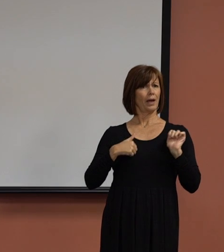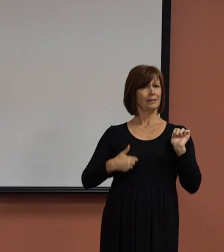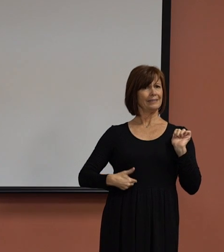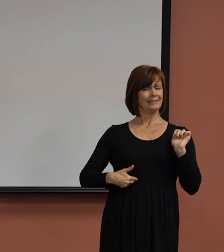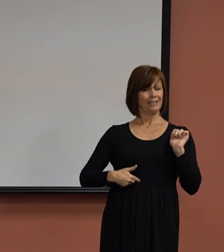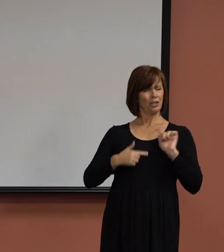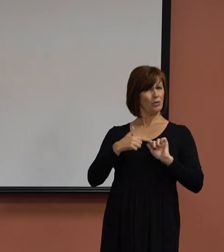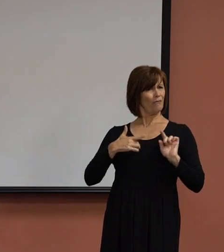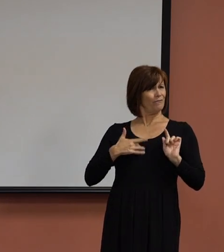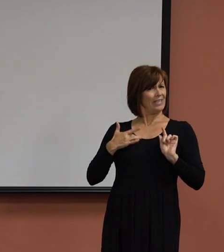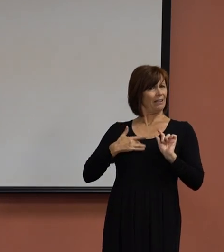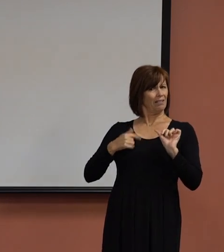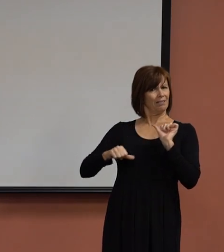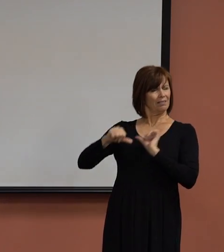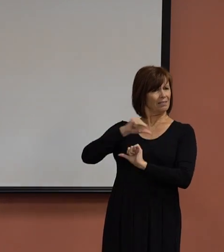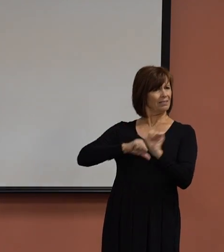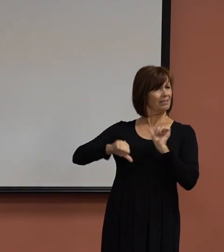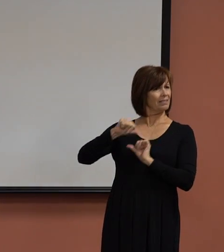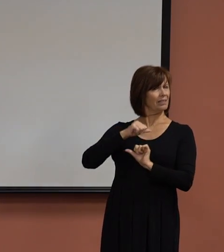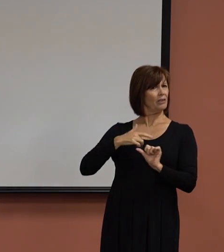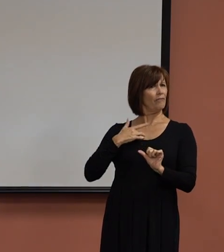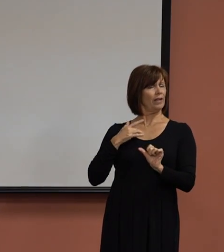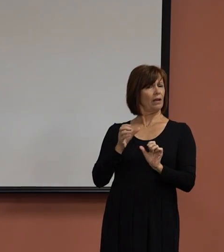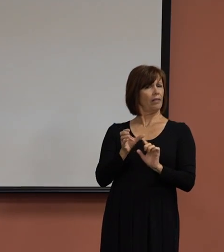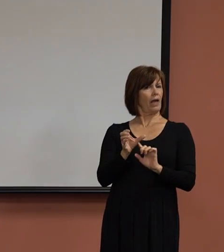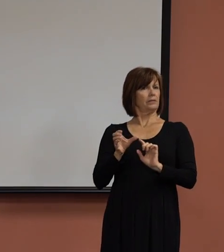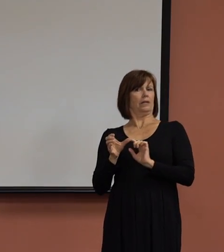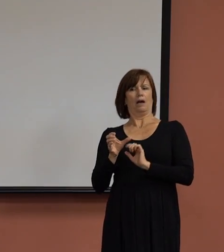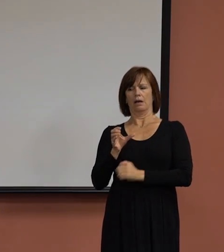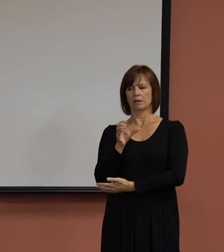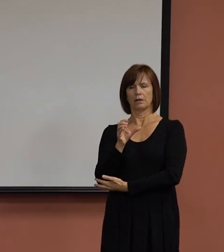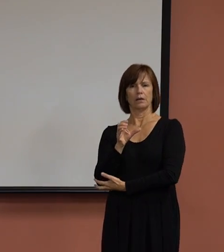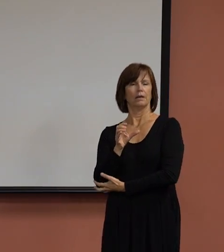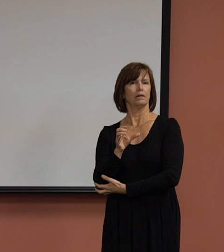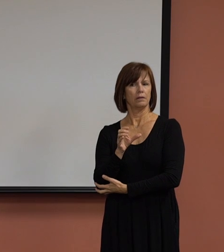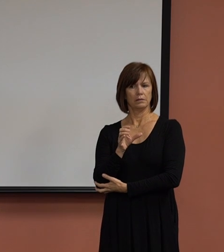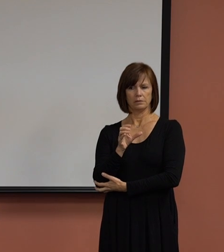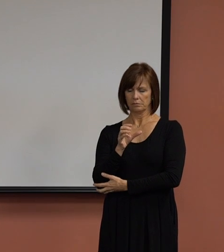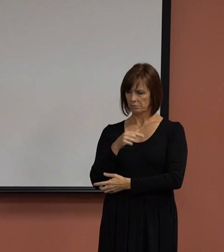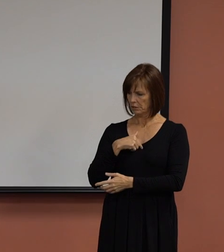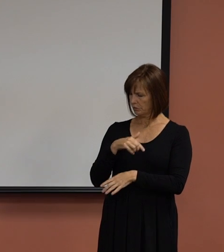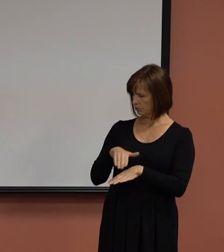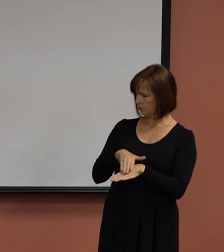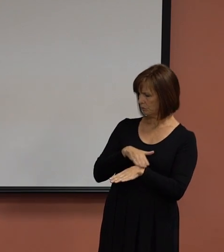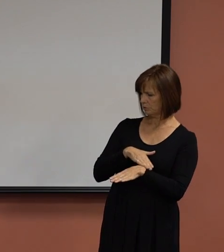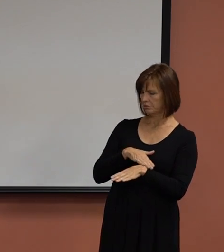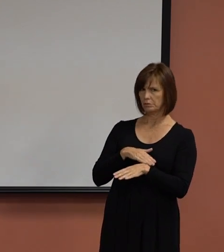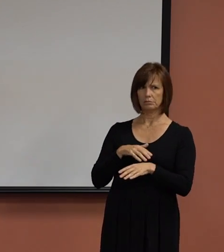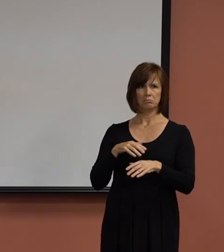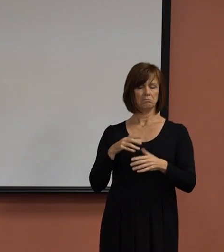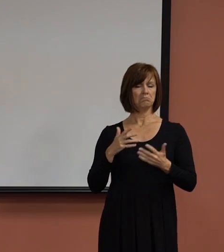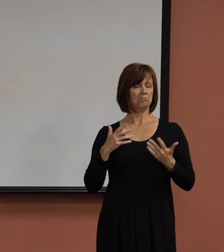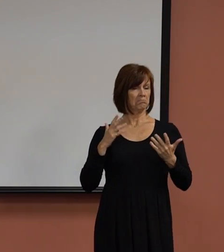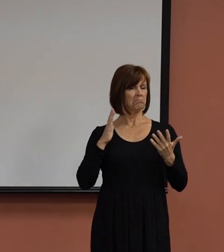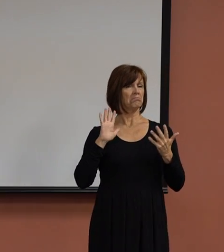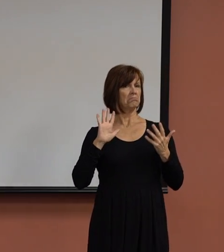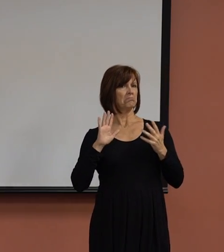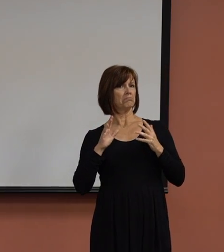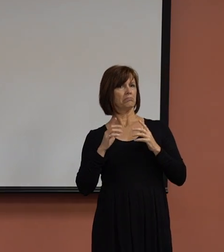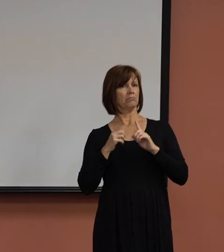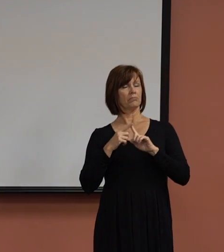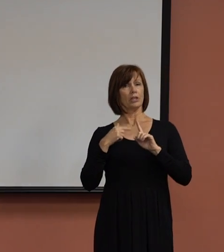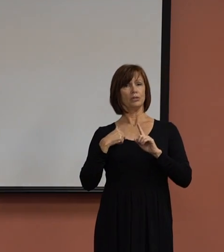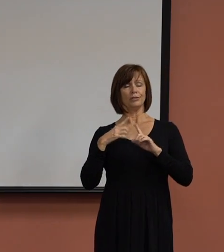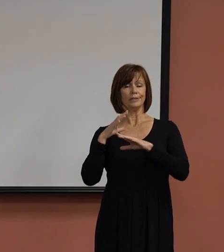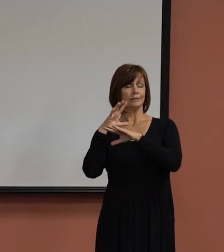you feel each other's, you feel the tug, and you feel them slowing down. And because not able to keep up with you, you immediately adjust your